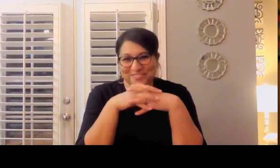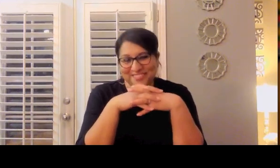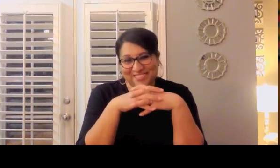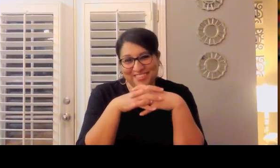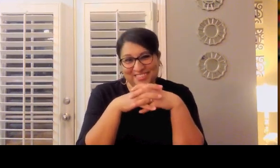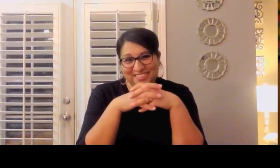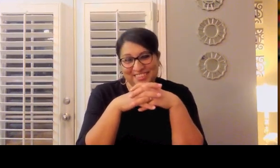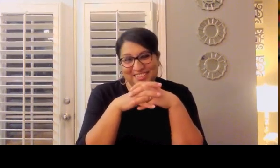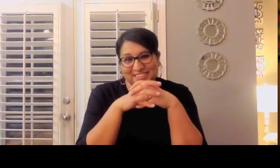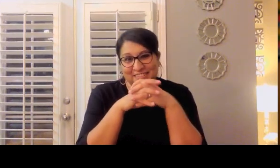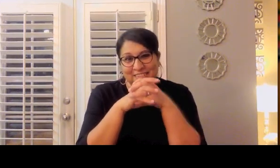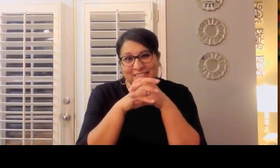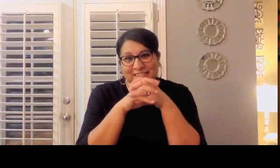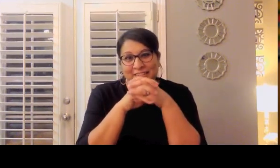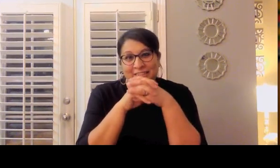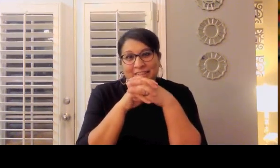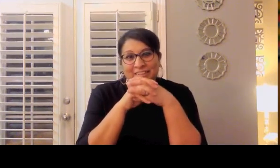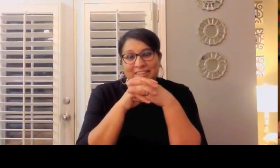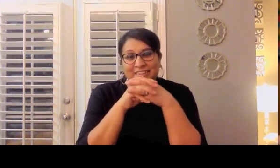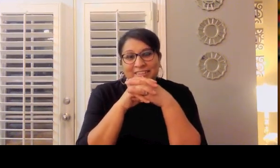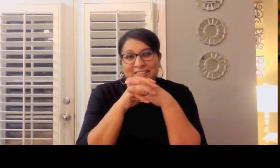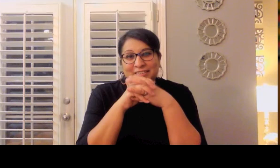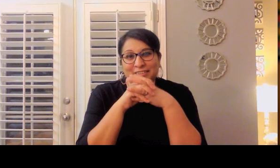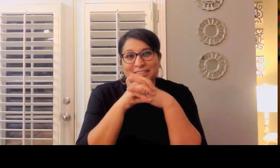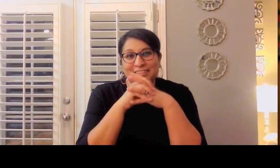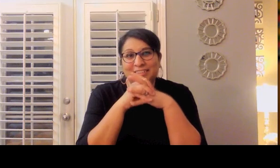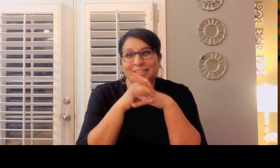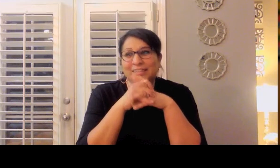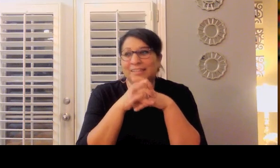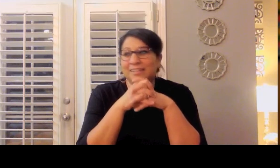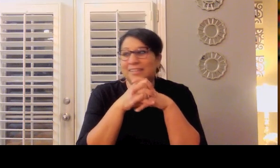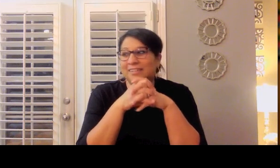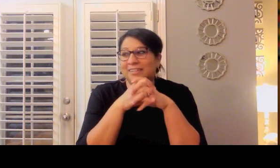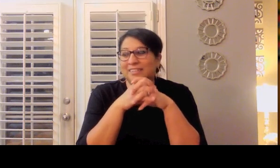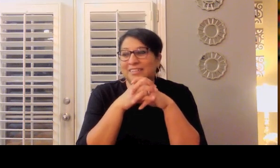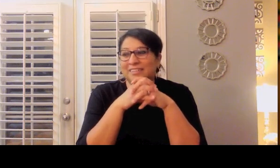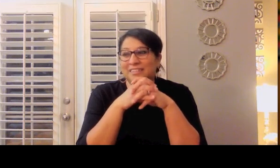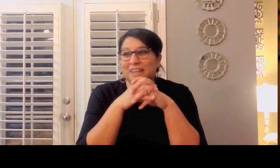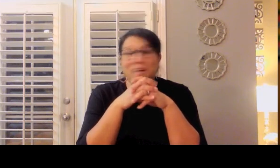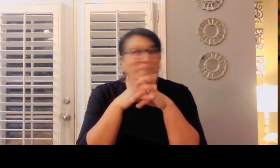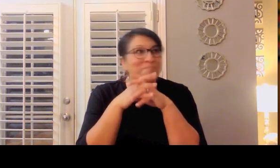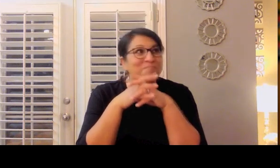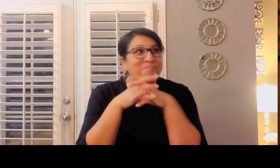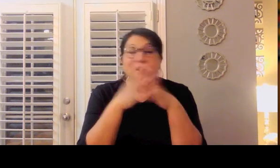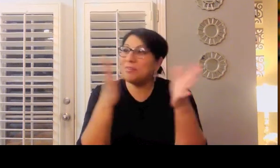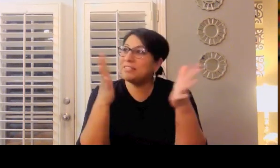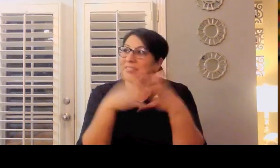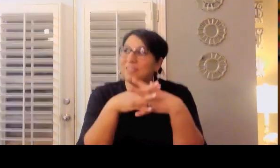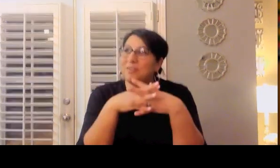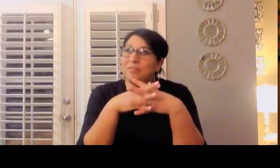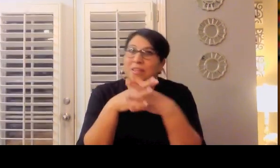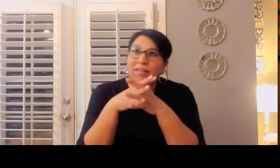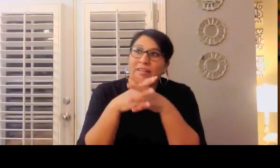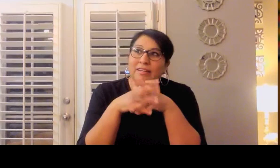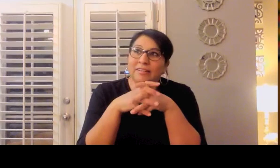Thank you. Marisa, is there anything else you'd like to say right before we end today that maybe I forgot to ask or something you'd like to mention? No, just, you